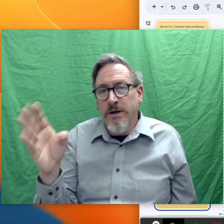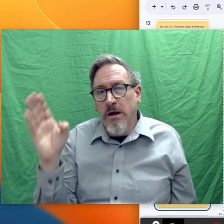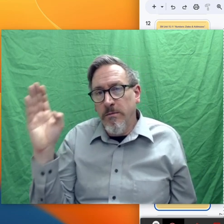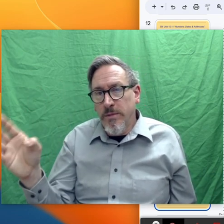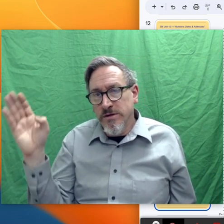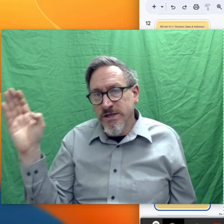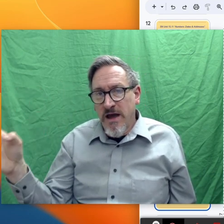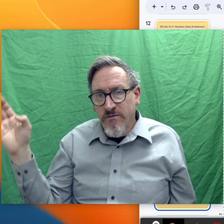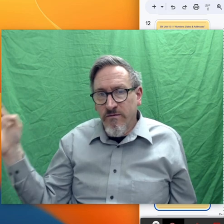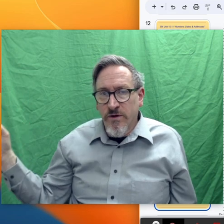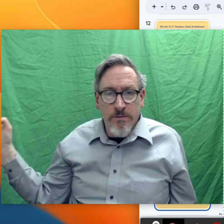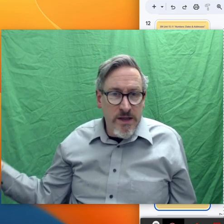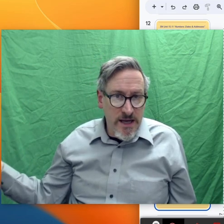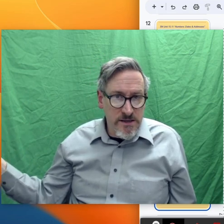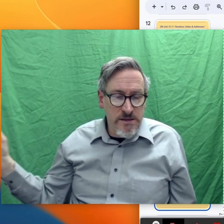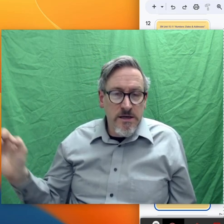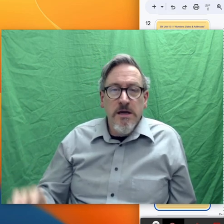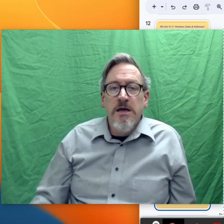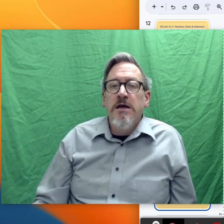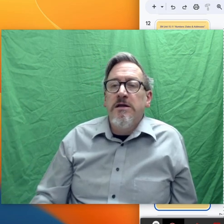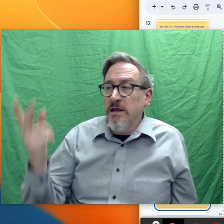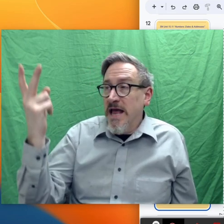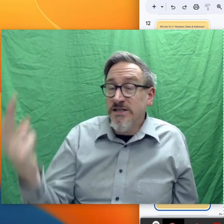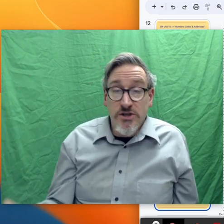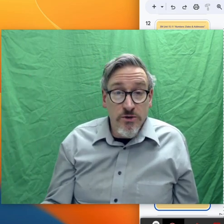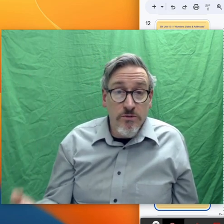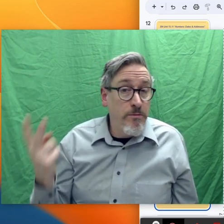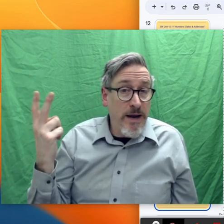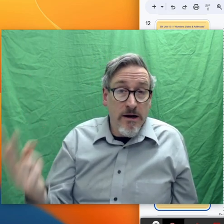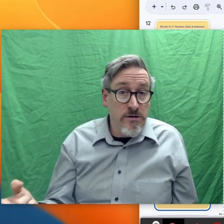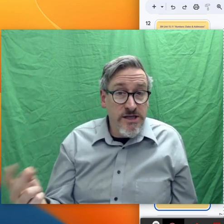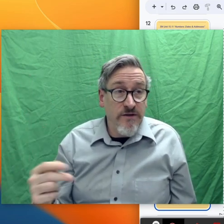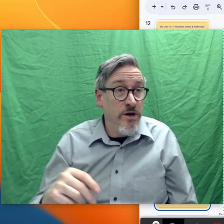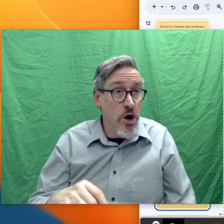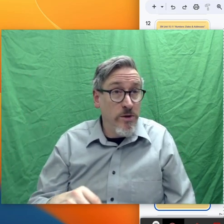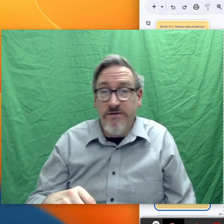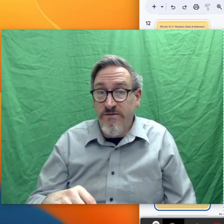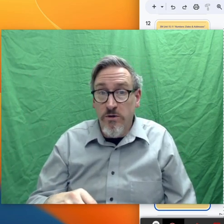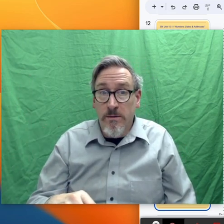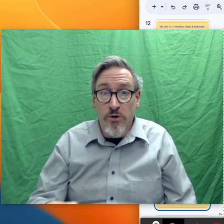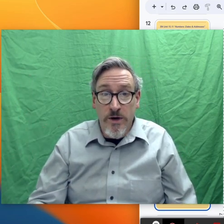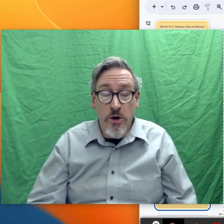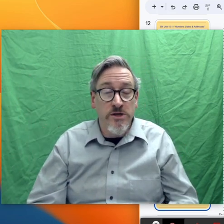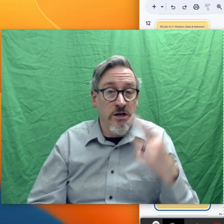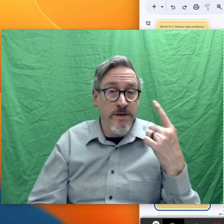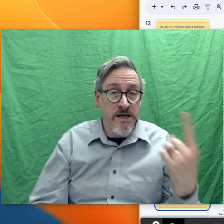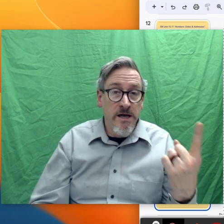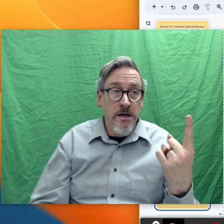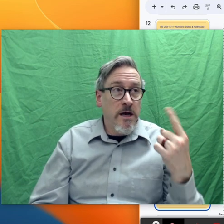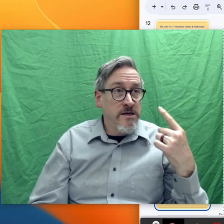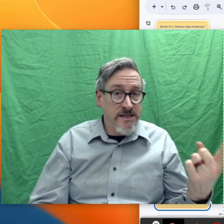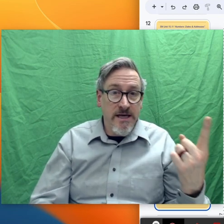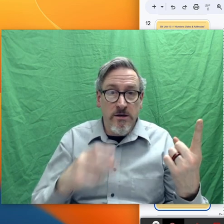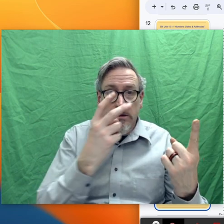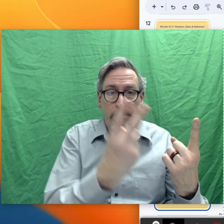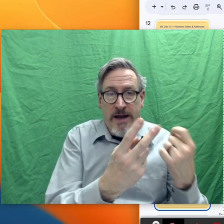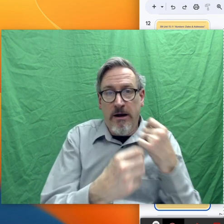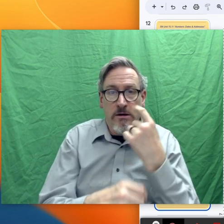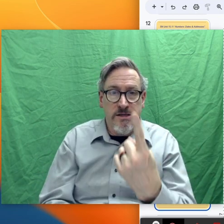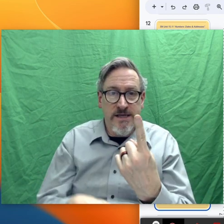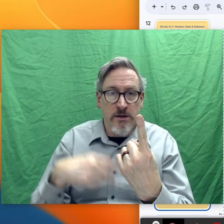individual numbers every place. The last 2 pairs, if we know it's a phone number, we know it's going to be